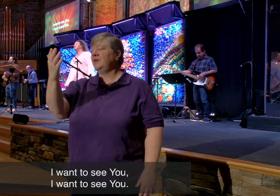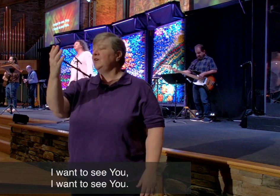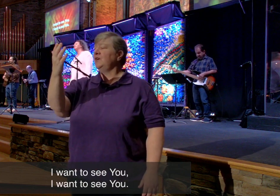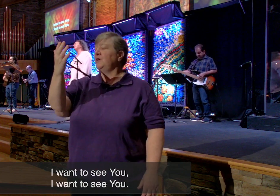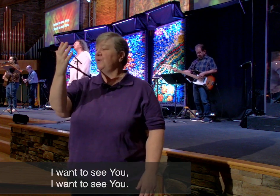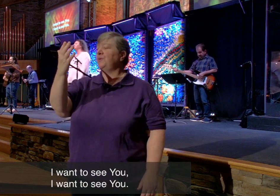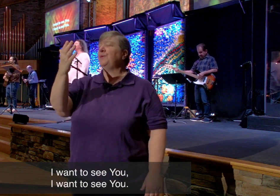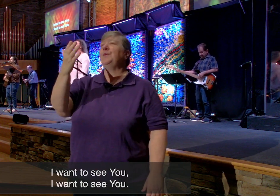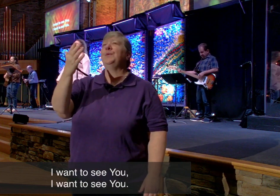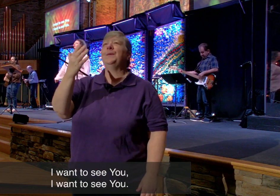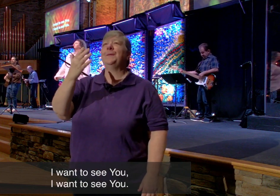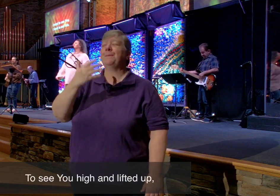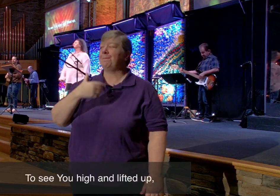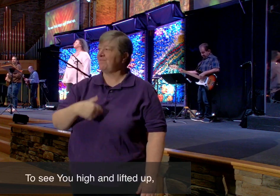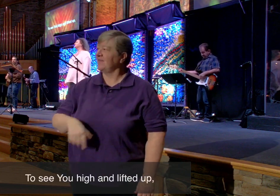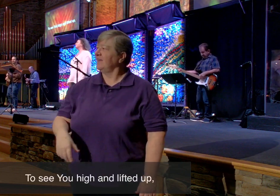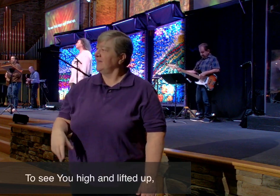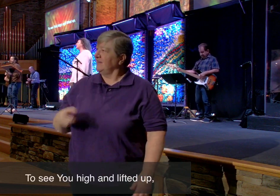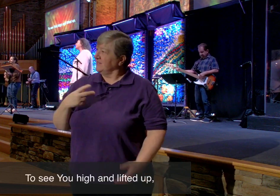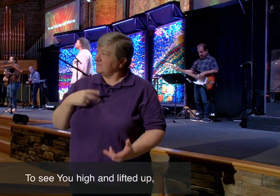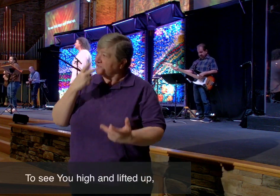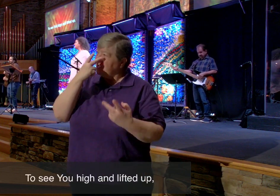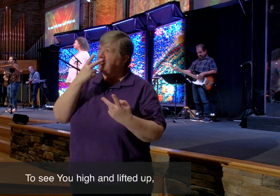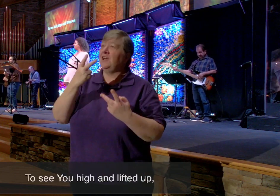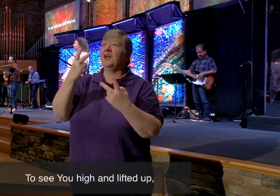Now I want to